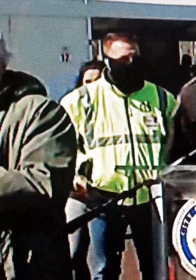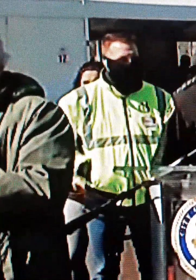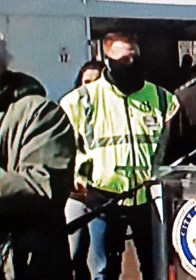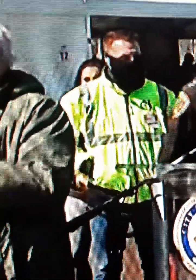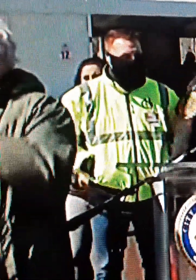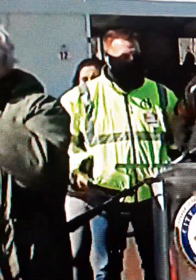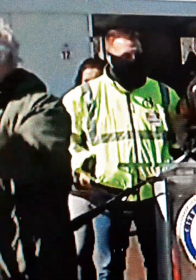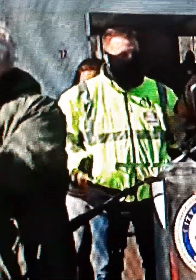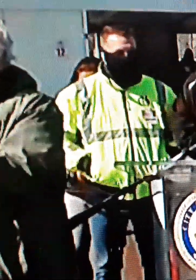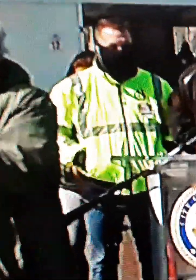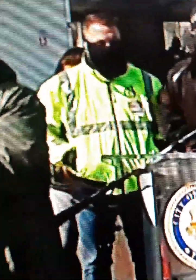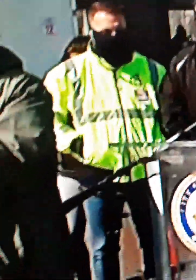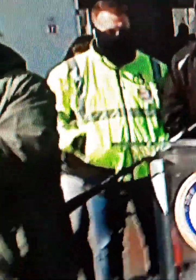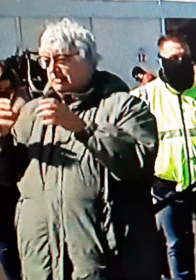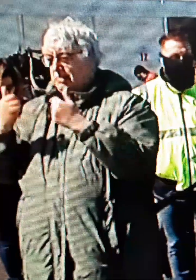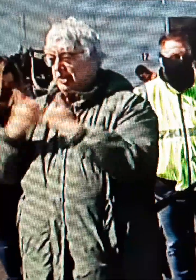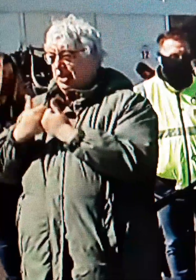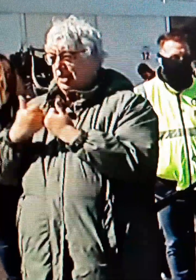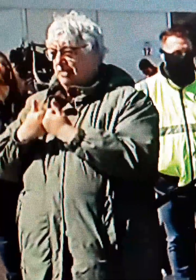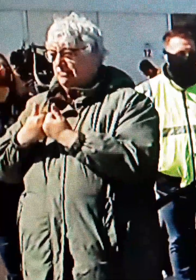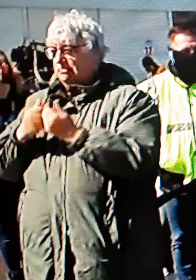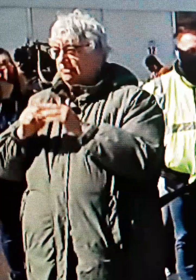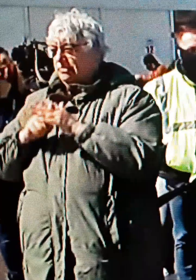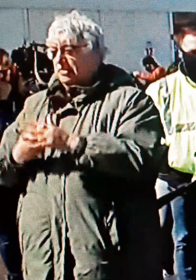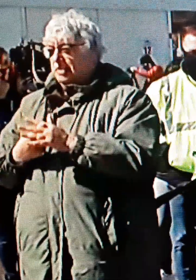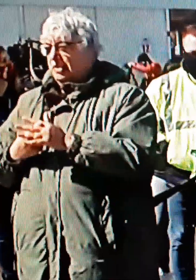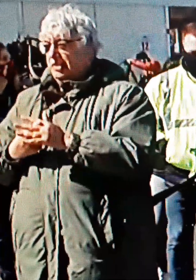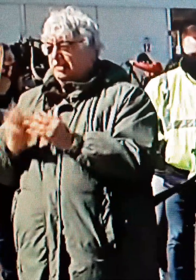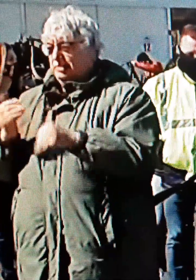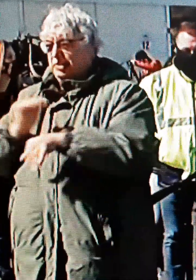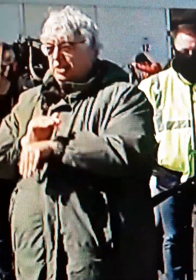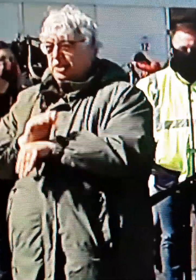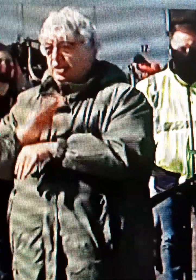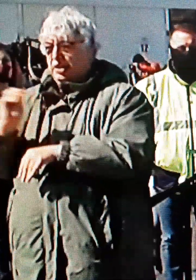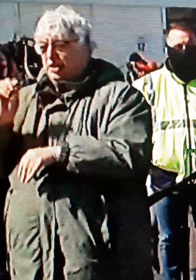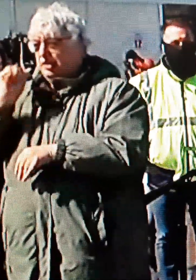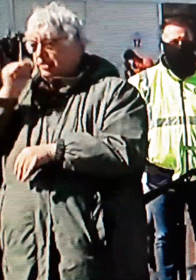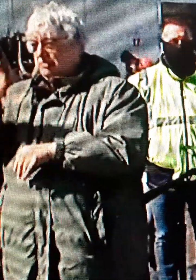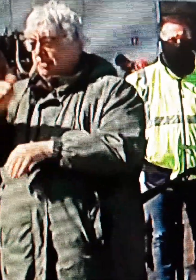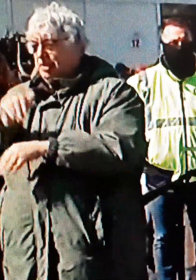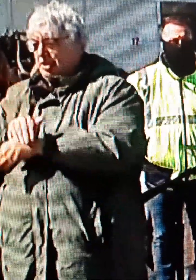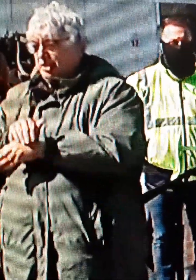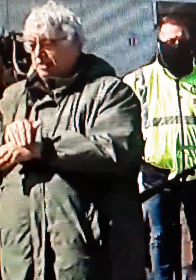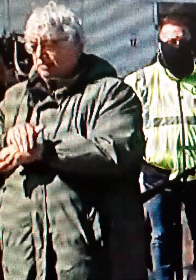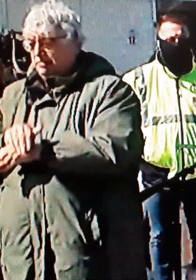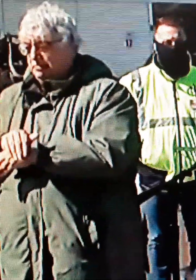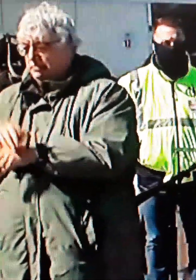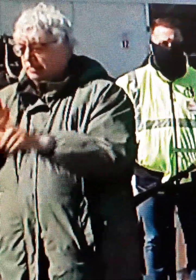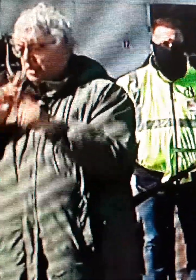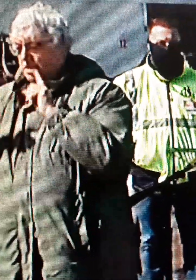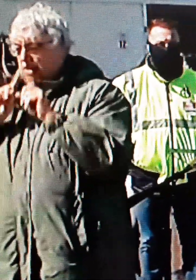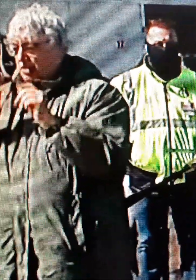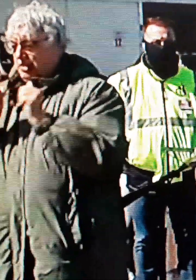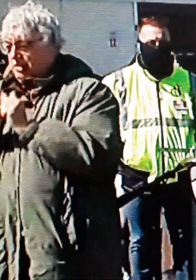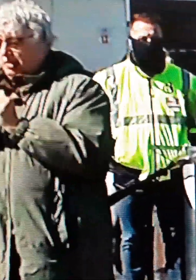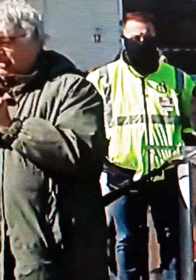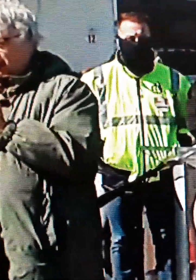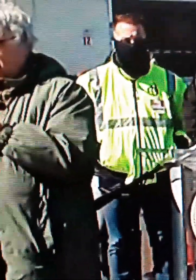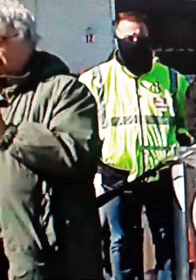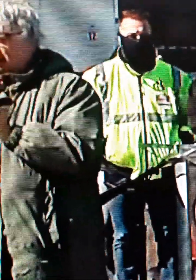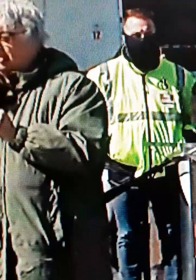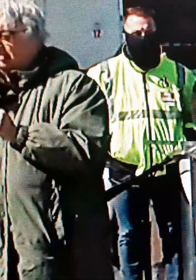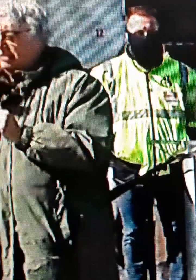you again. That's my report. And starting tonight and tomorrow, in talking with the Houston